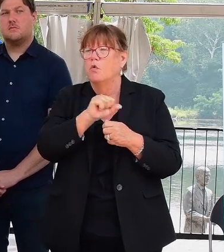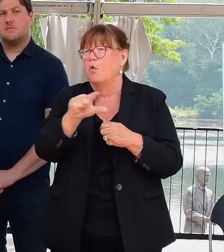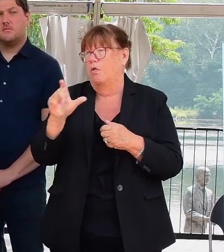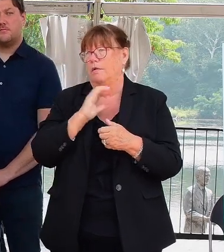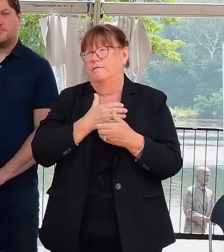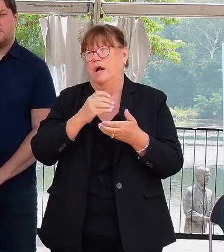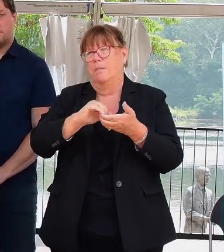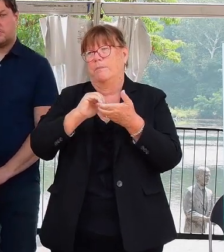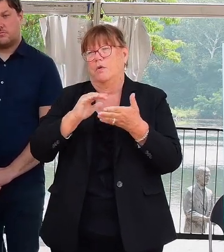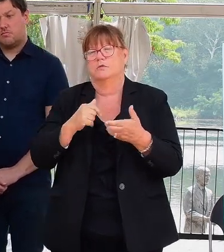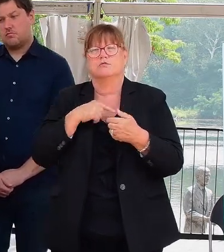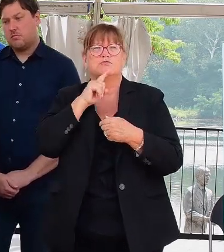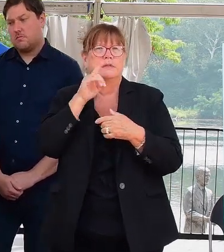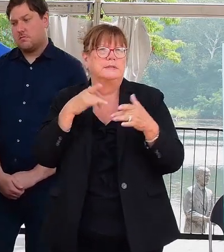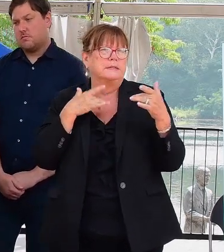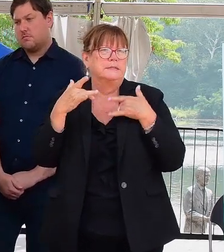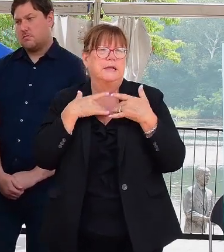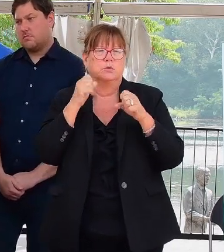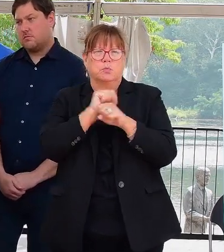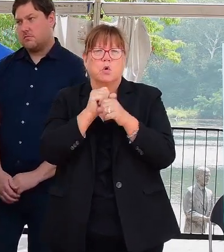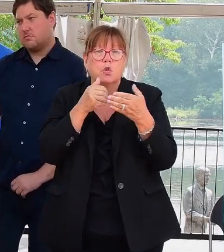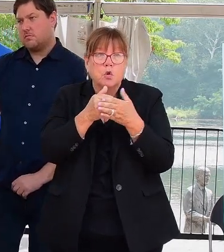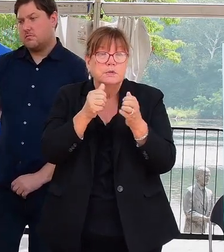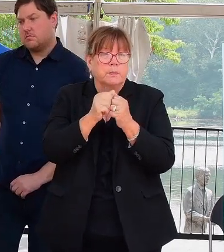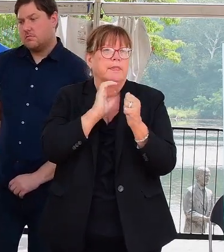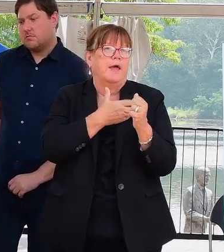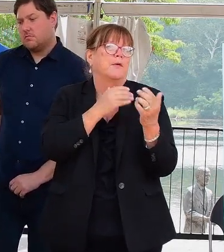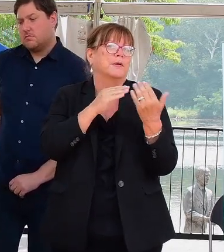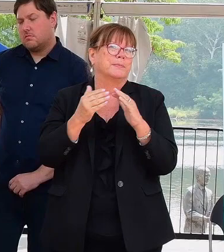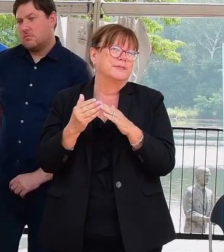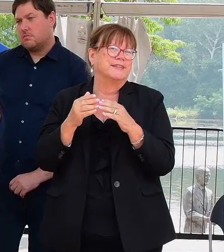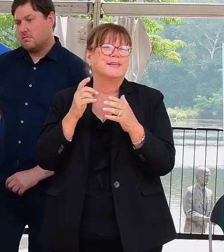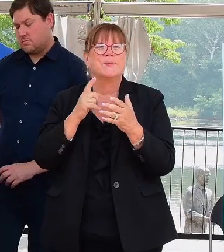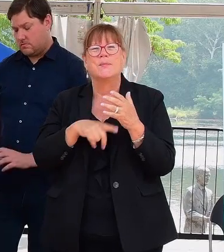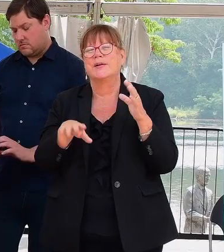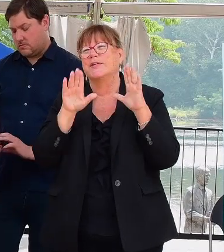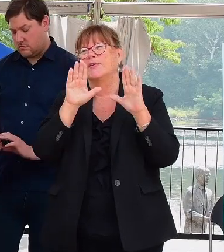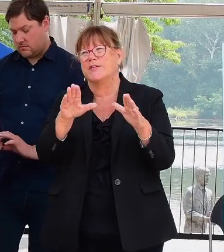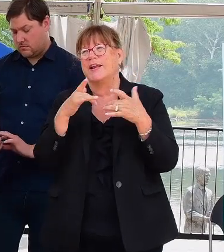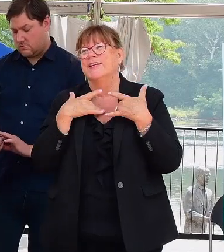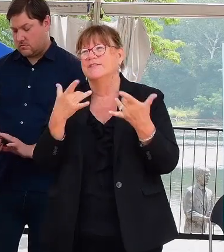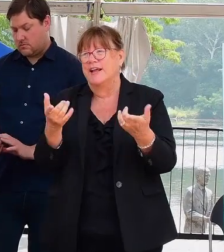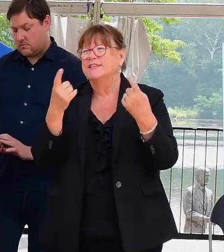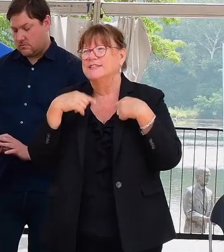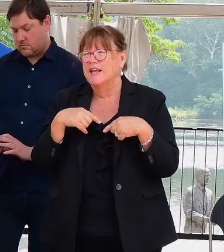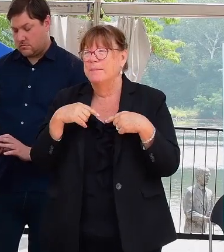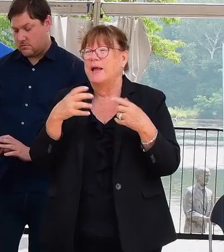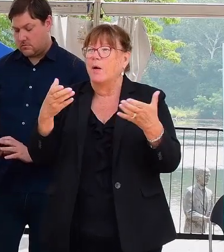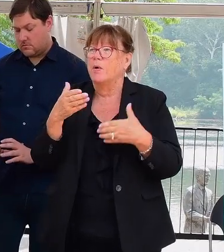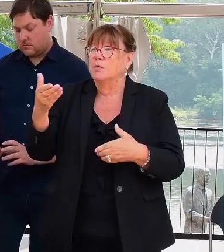This has been really exciting to work so closely with our community, and what a fabulous event coming up. I'm going to